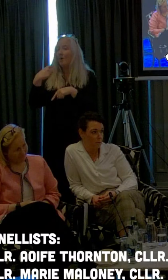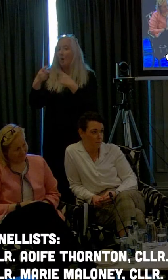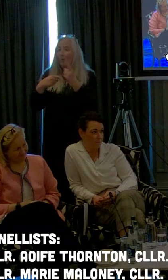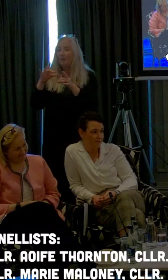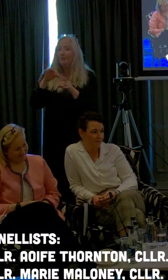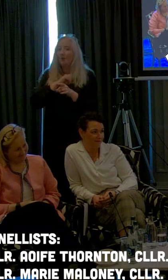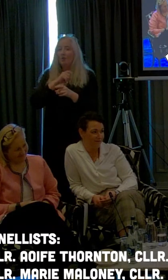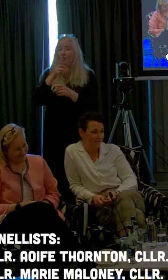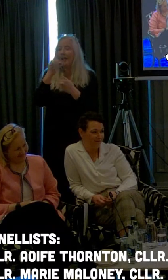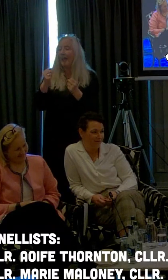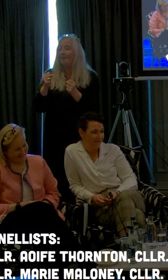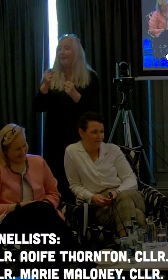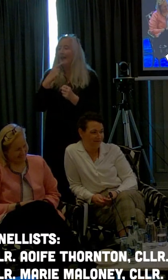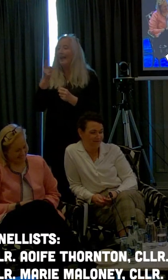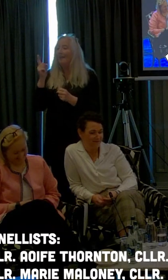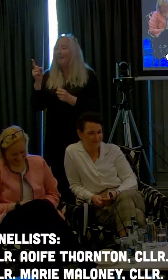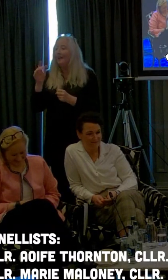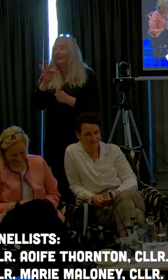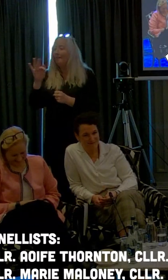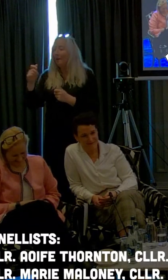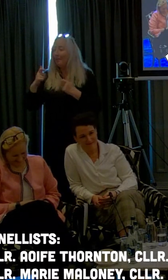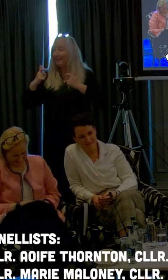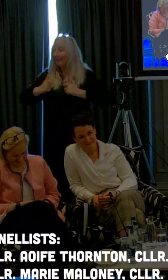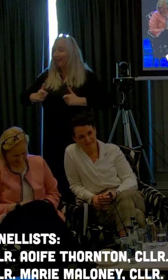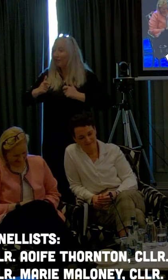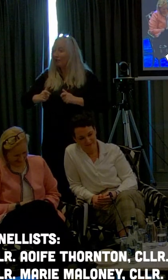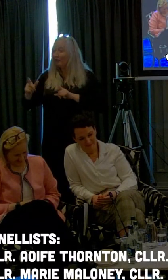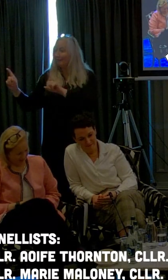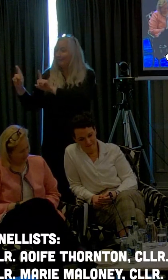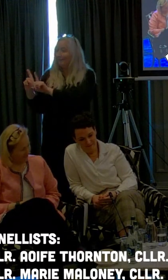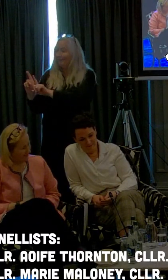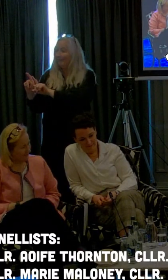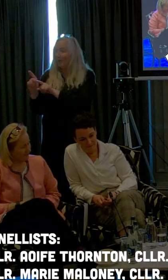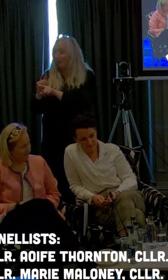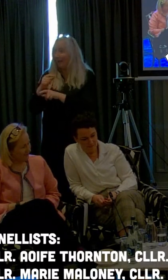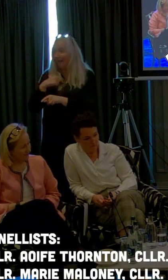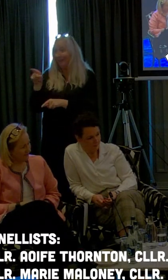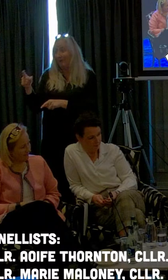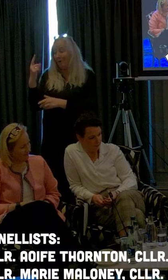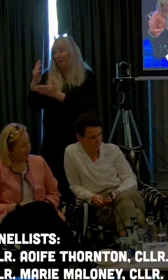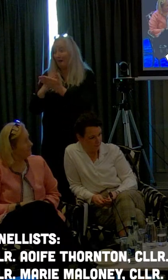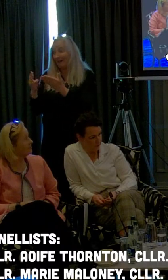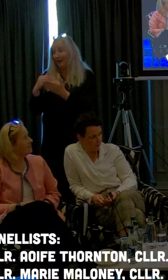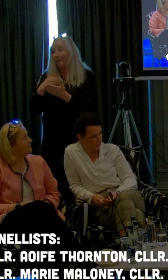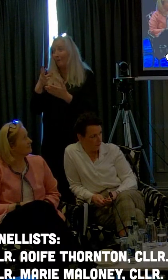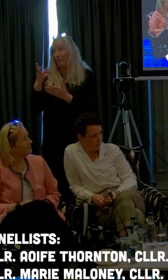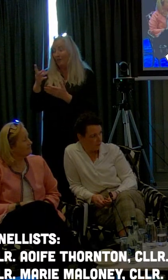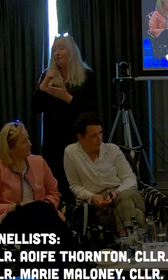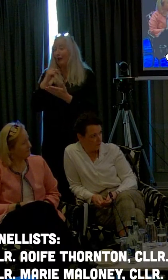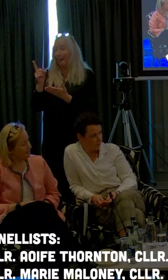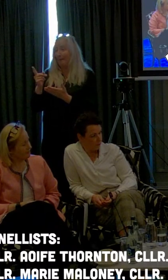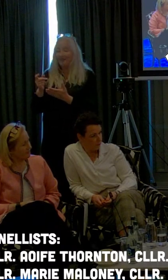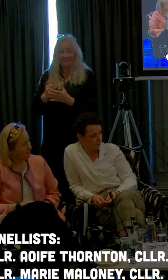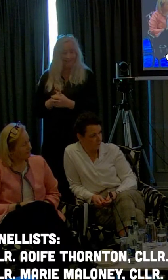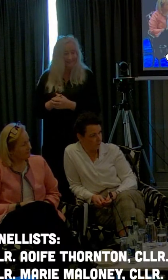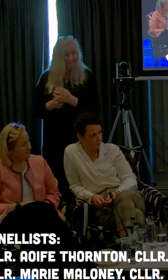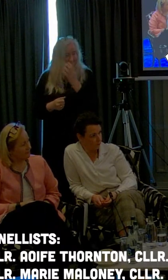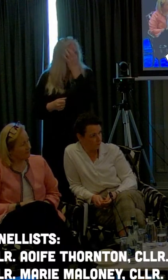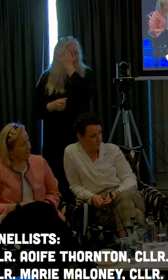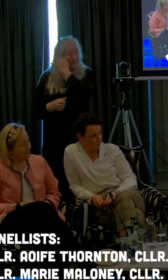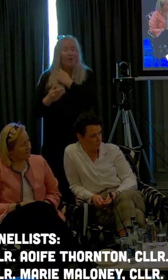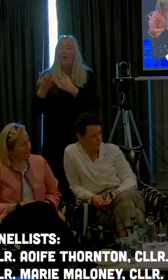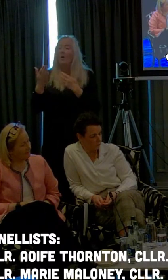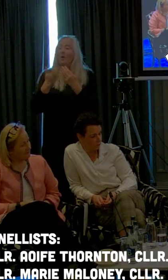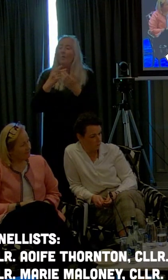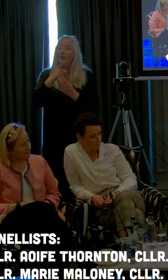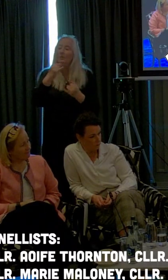and have your own time and learn to shut off. Perfect, thank you. Marie, if I was to ask you, what do you enjoy most